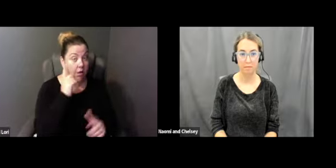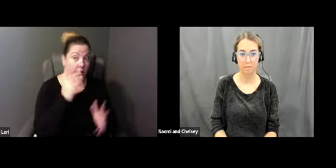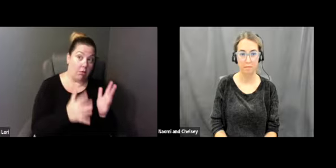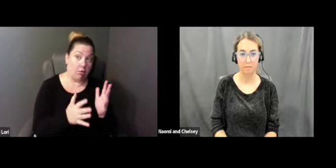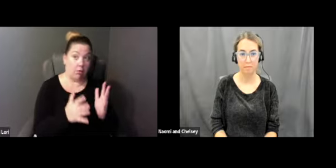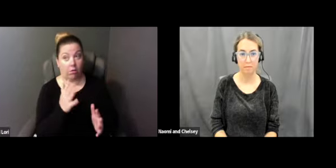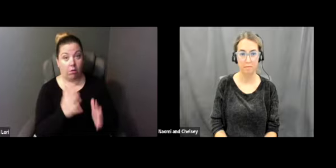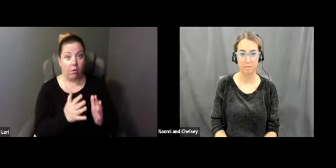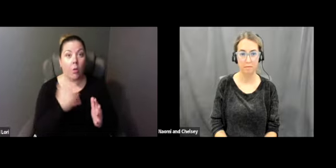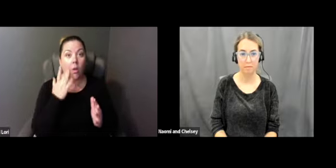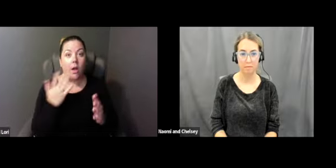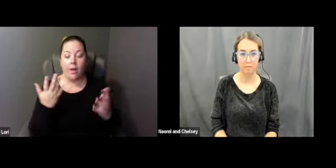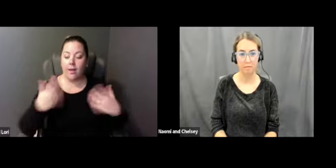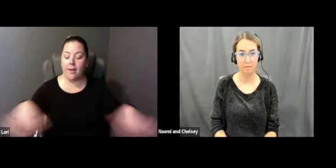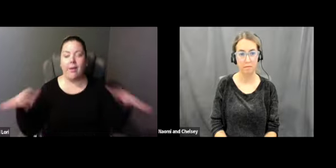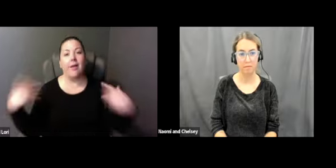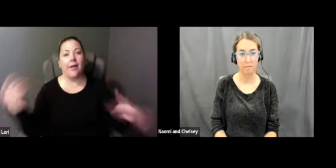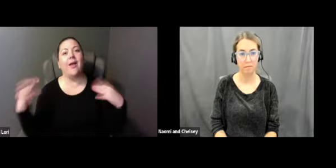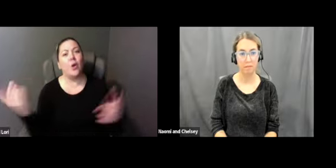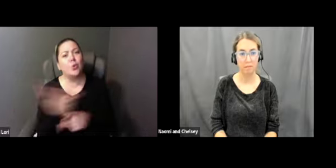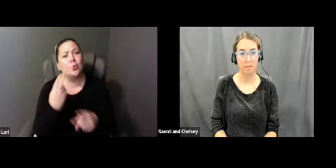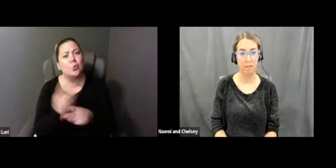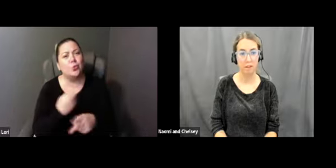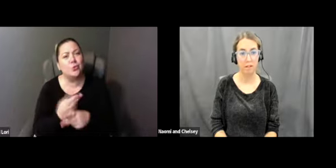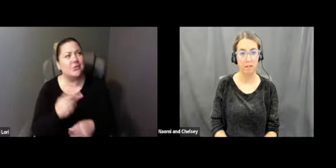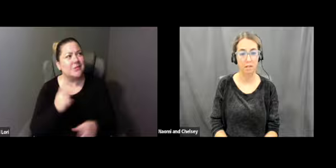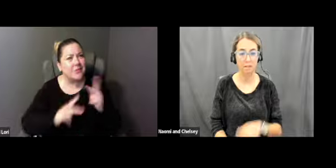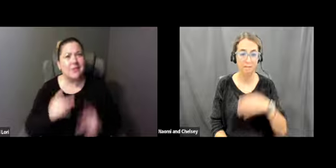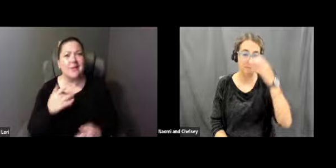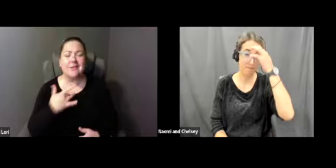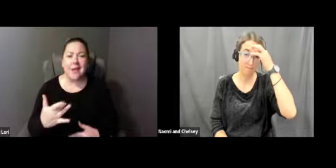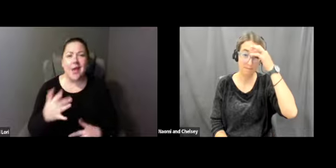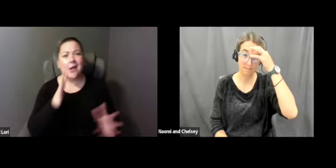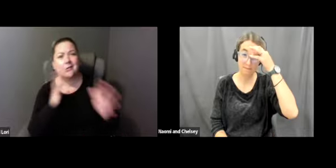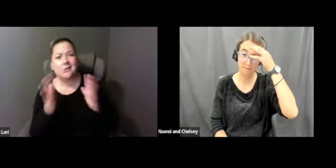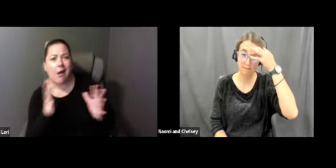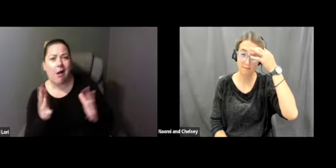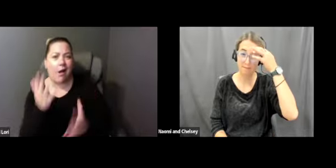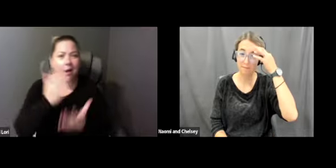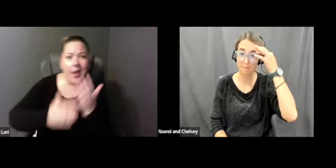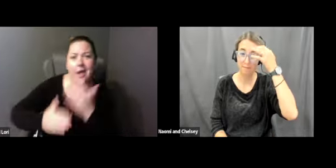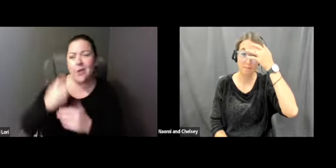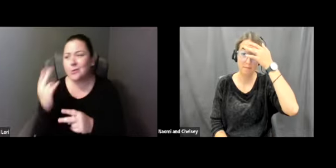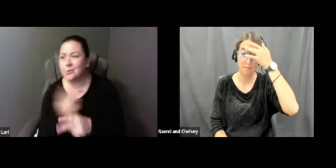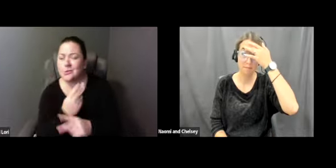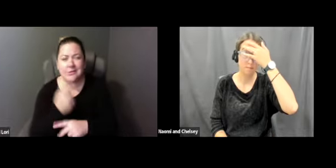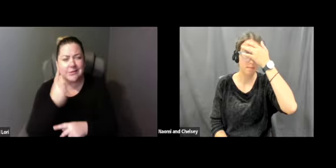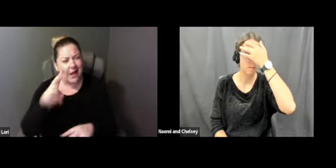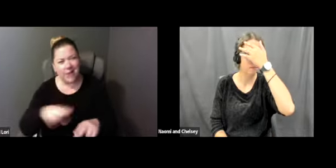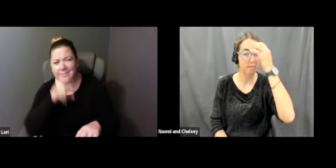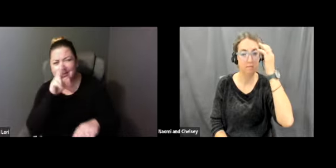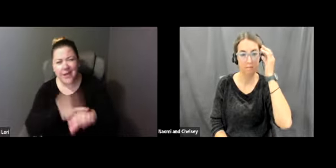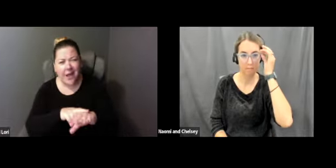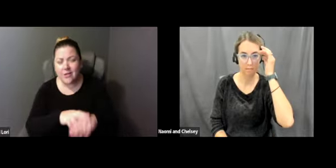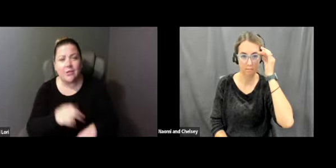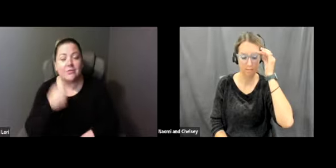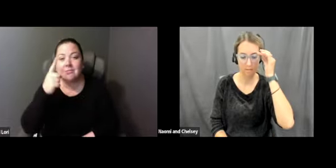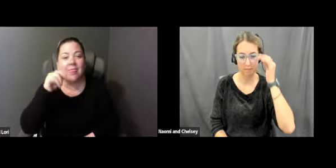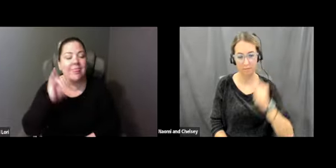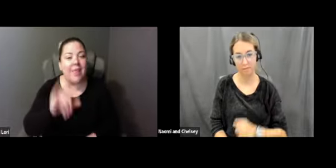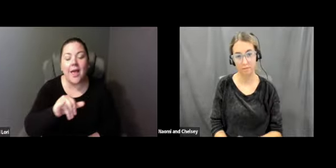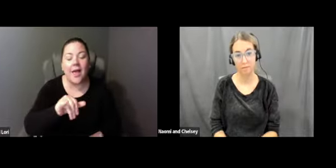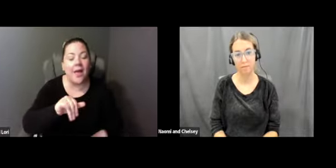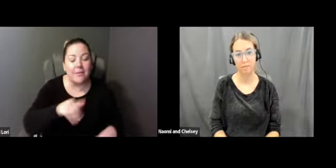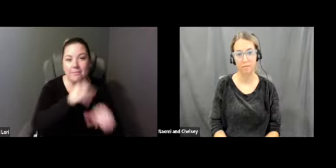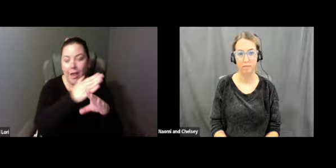your hands around. You'll find yourself sounding more natural. We interact with these social norms all the time as interpreters, and there's this balance